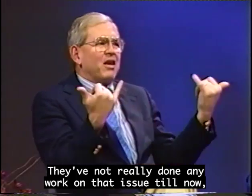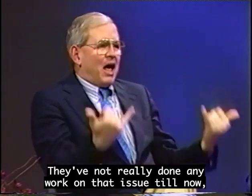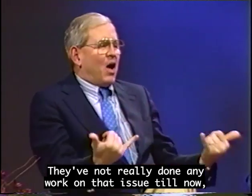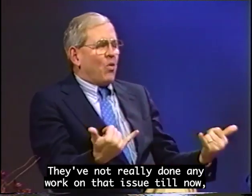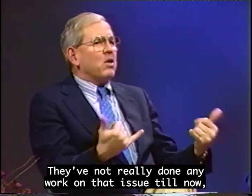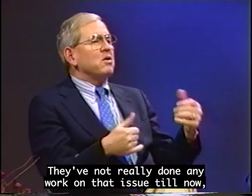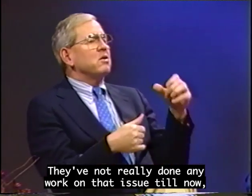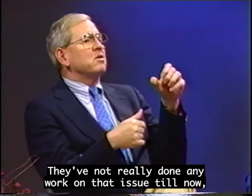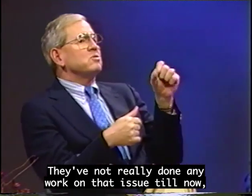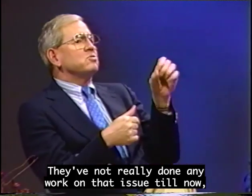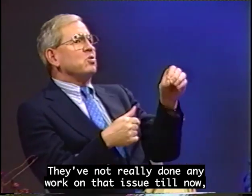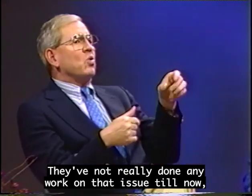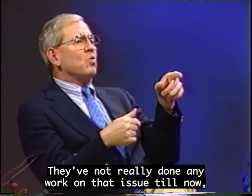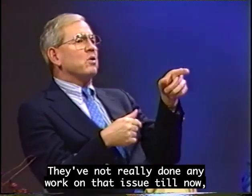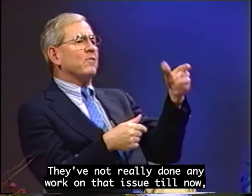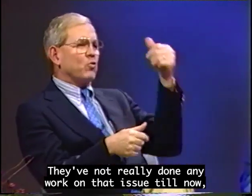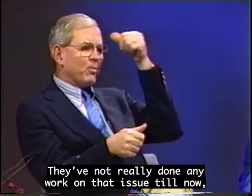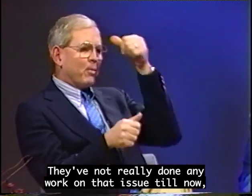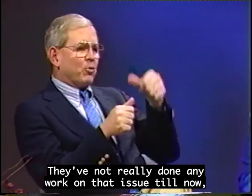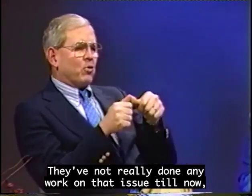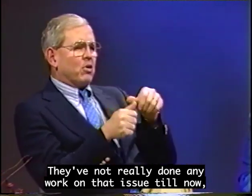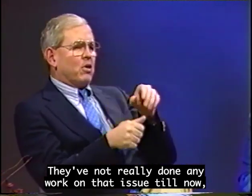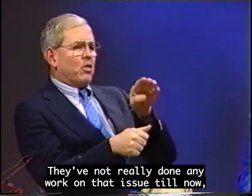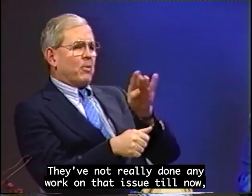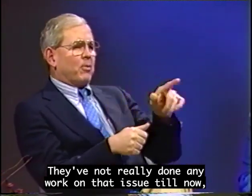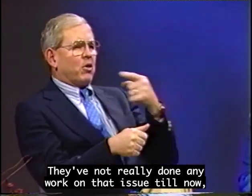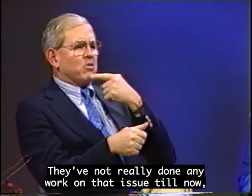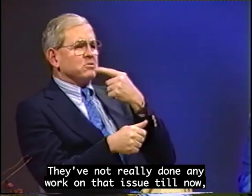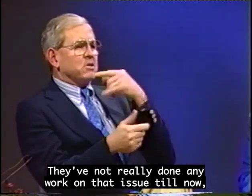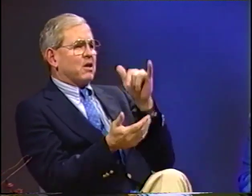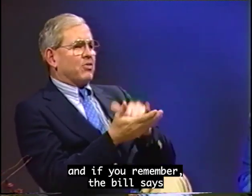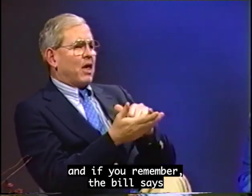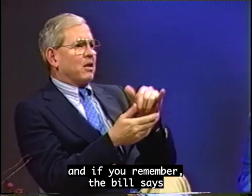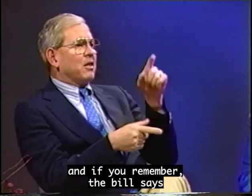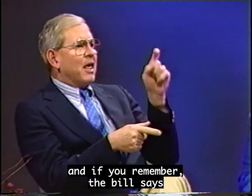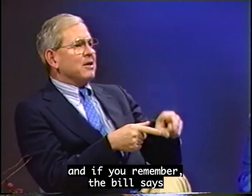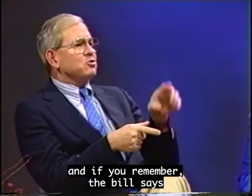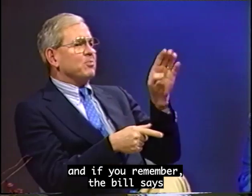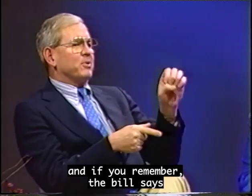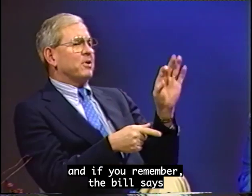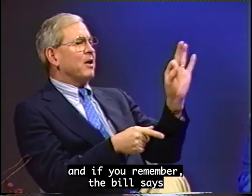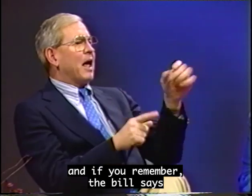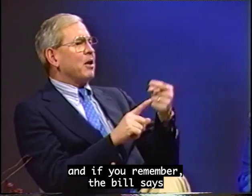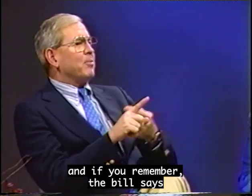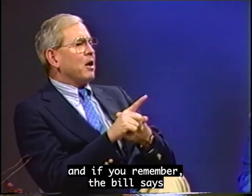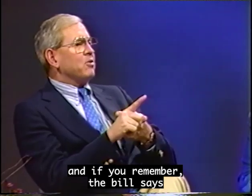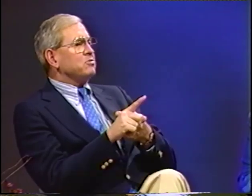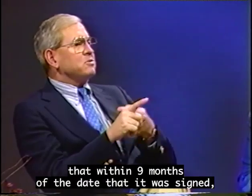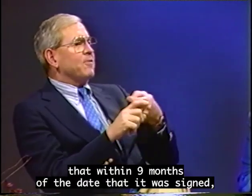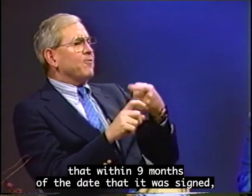really done any work on that issue till now. And if you remember, the bill says